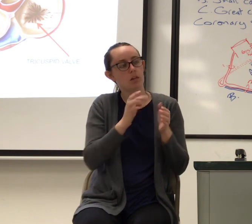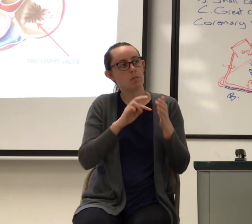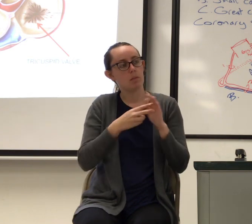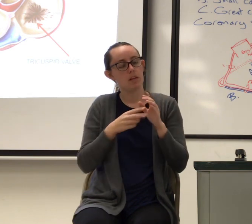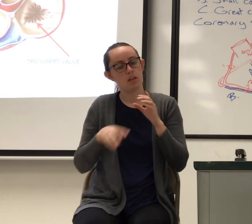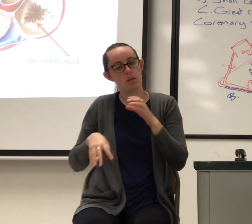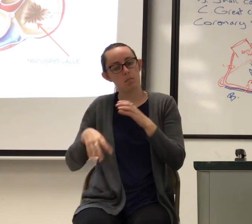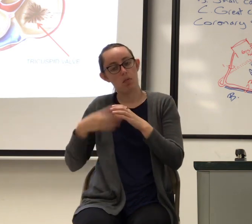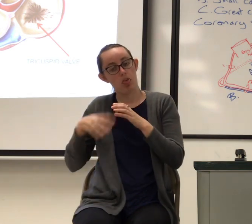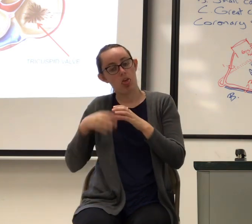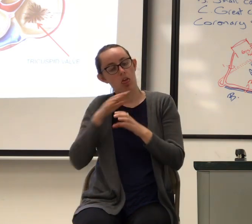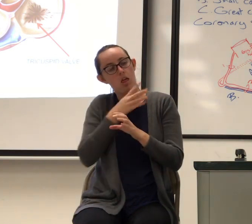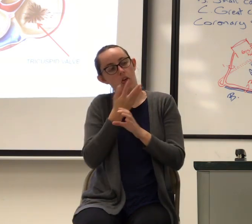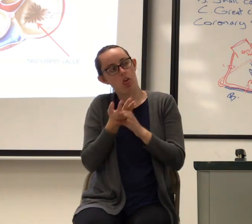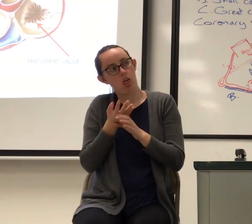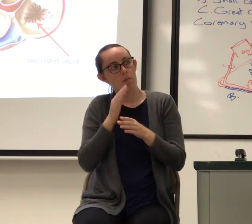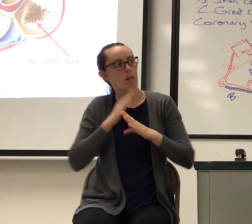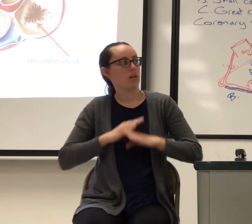flow